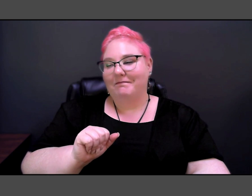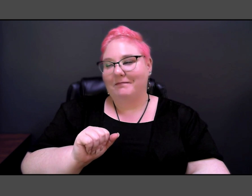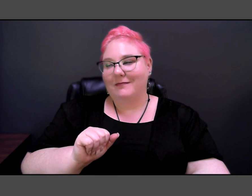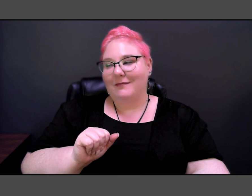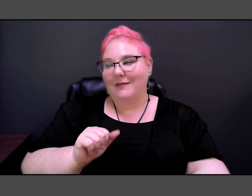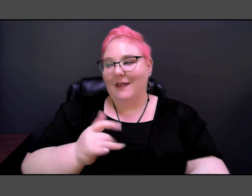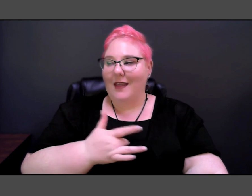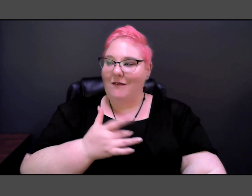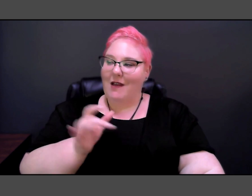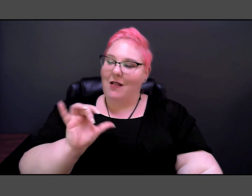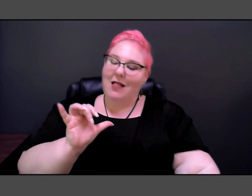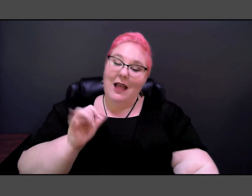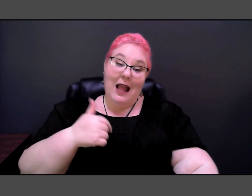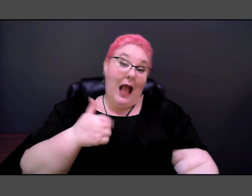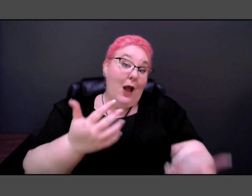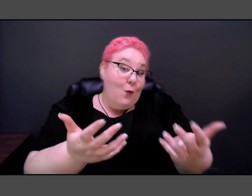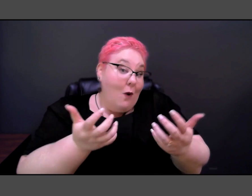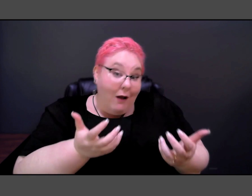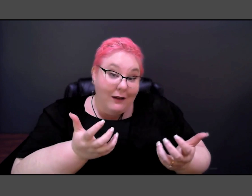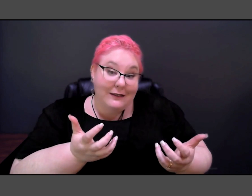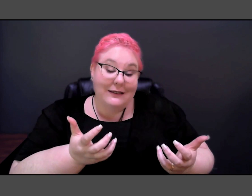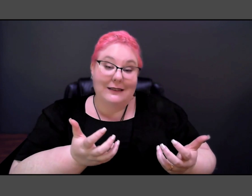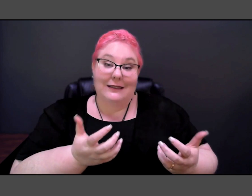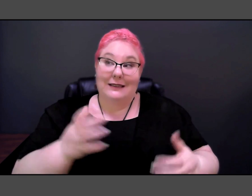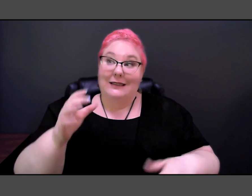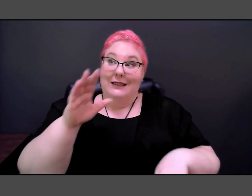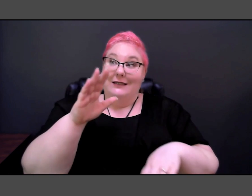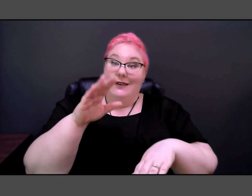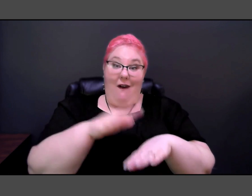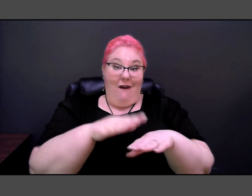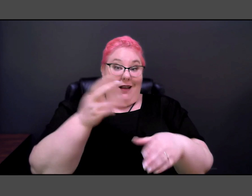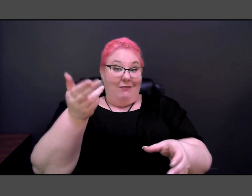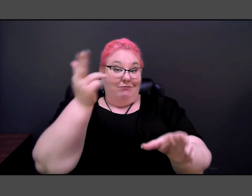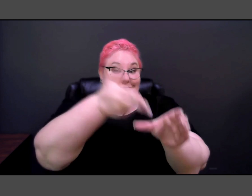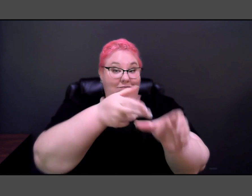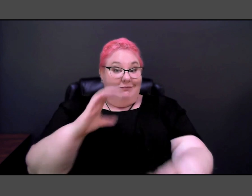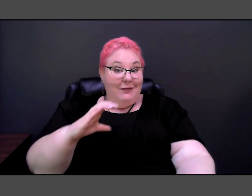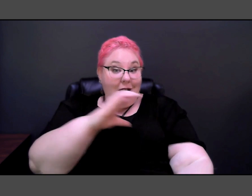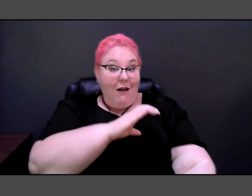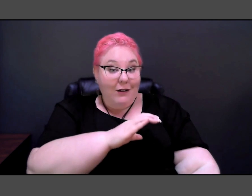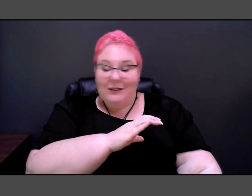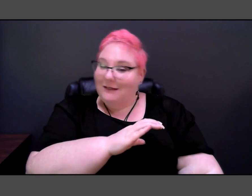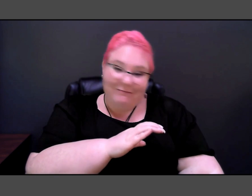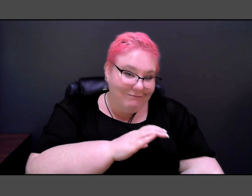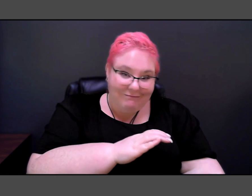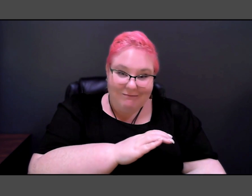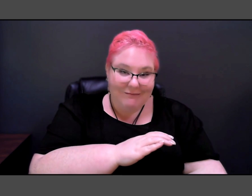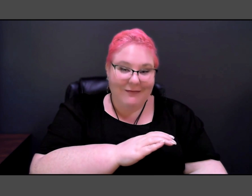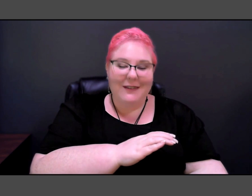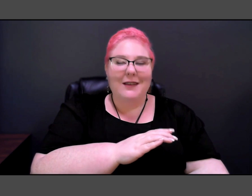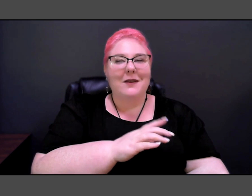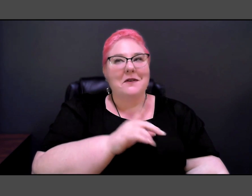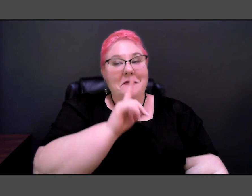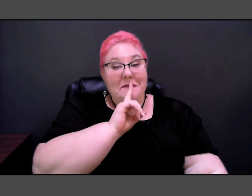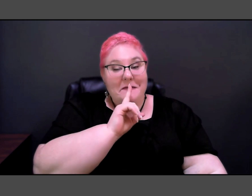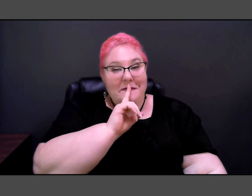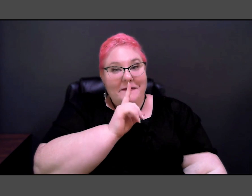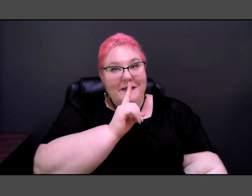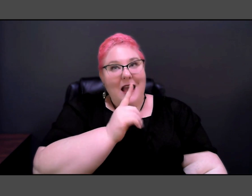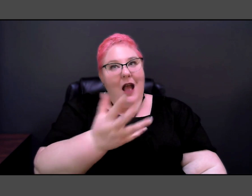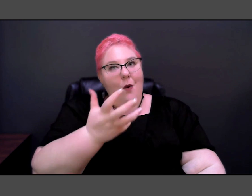to be a congresswoman, but more so because I feel representation